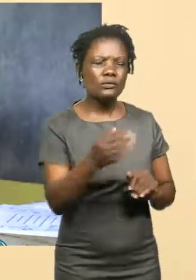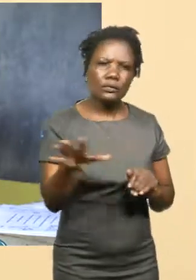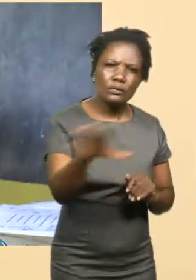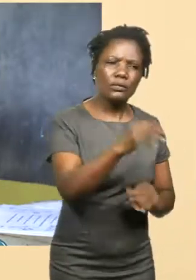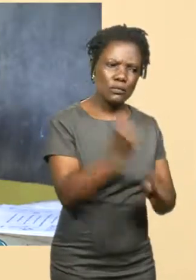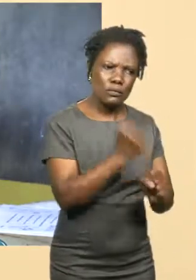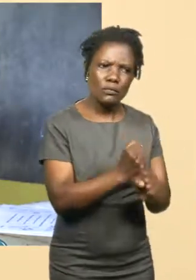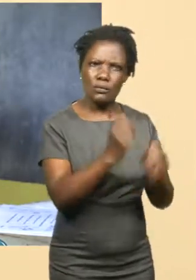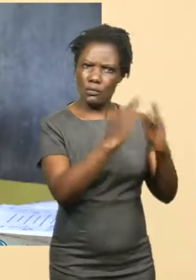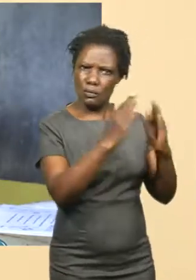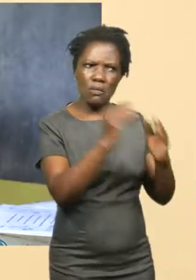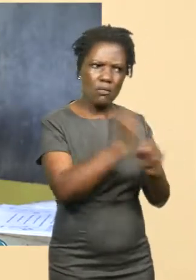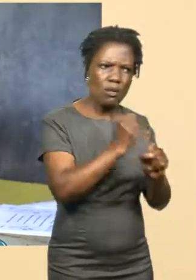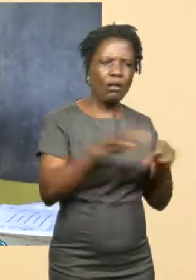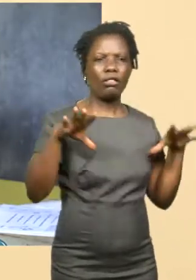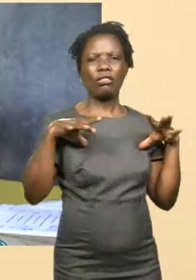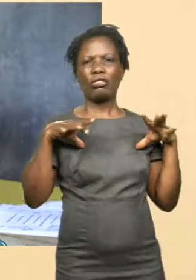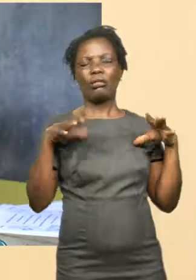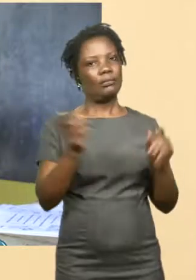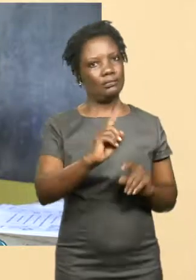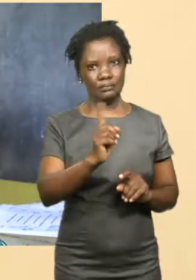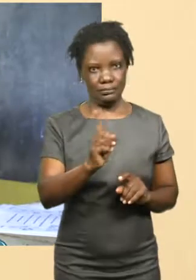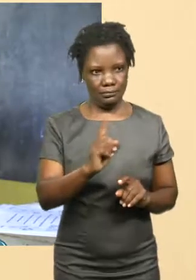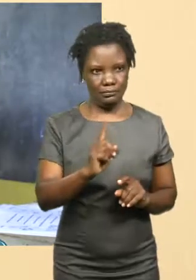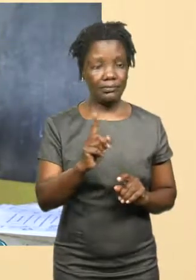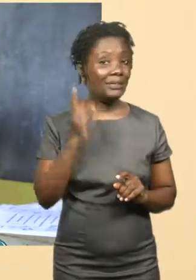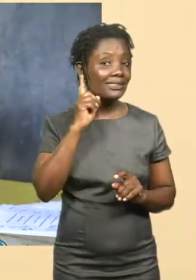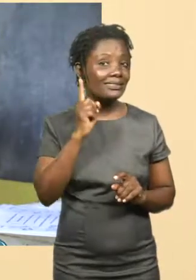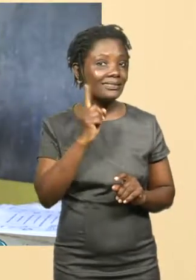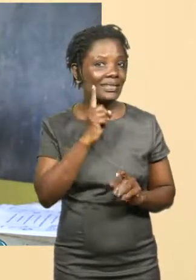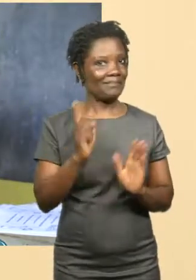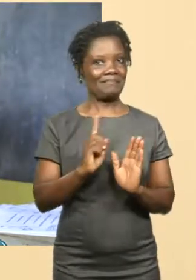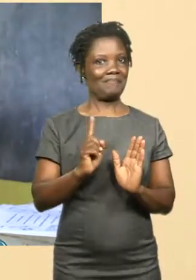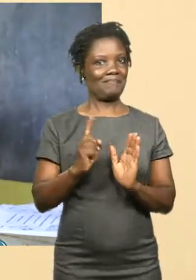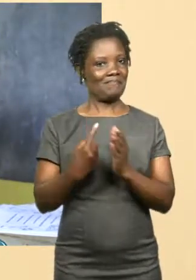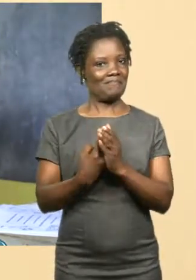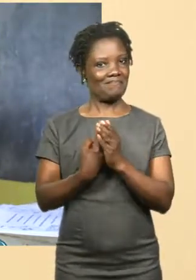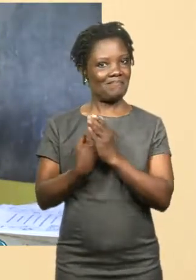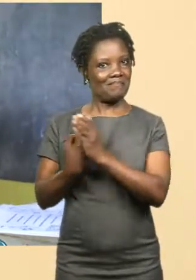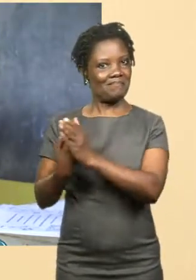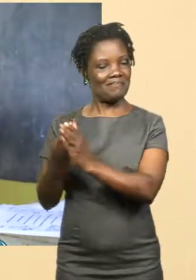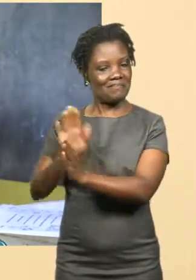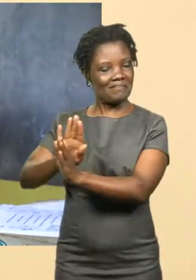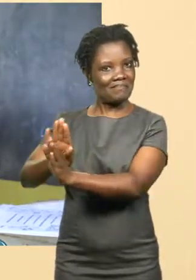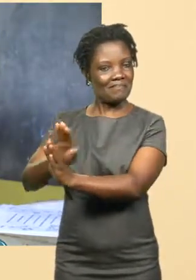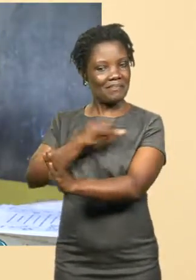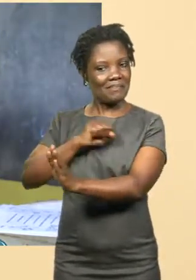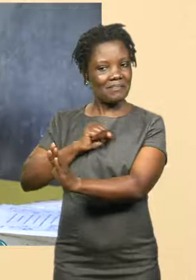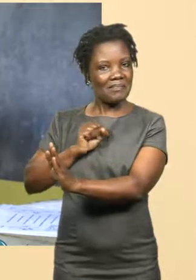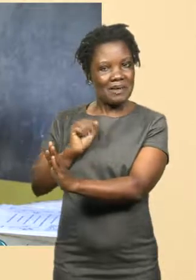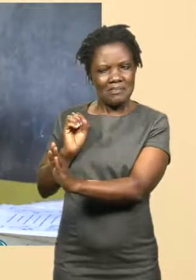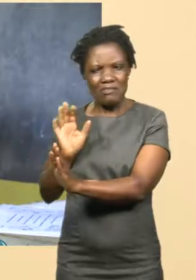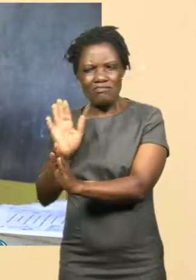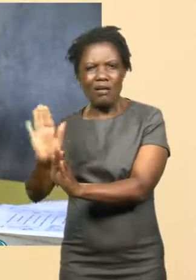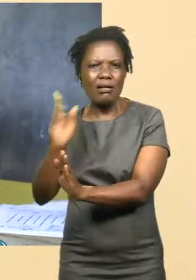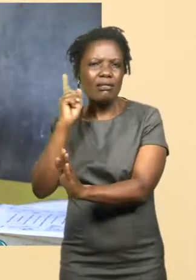chores. So you find that the deaf child is pampered. Kind of the mother feels, this one is